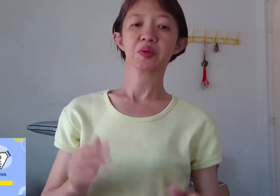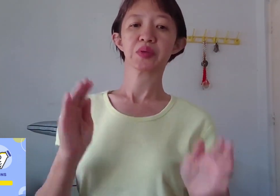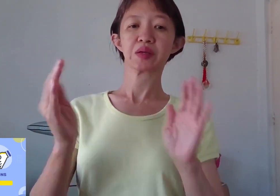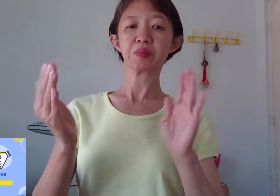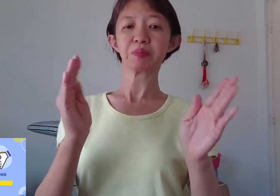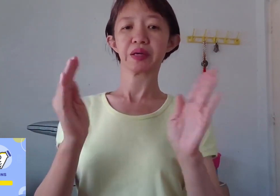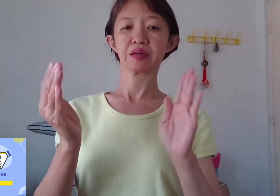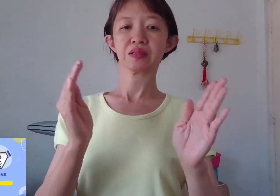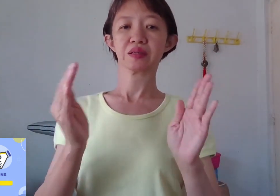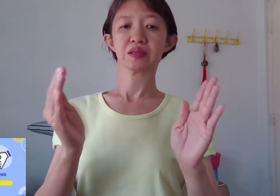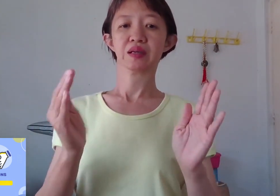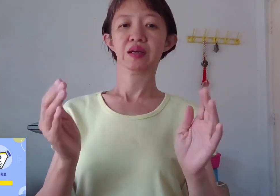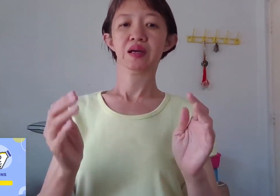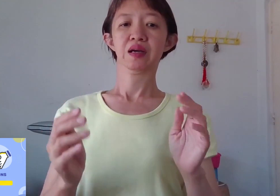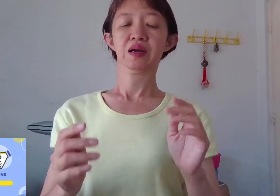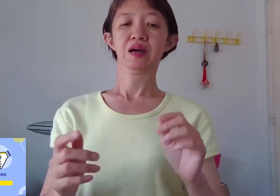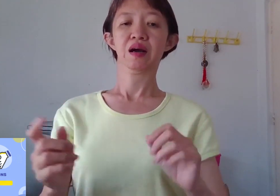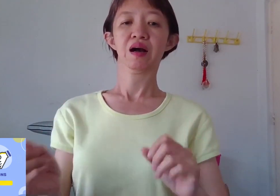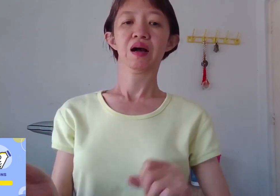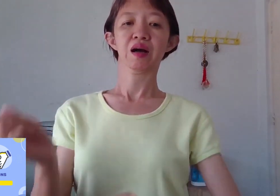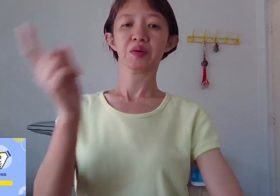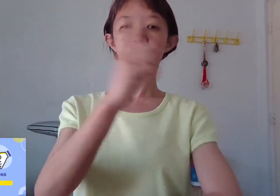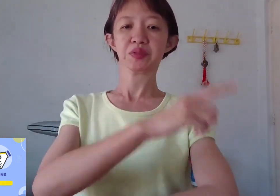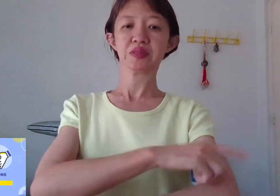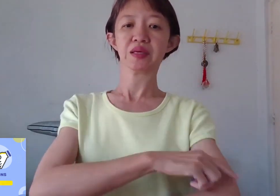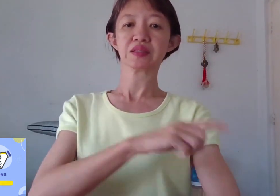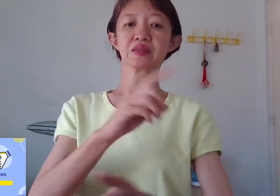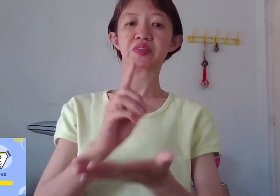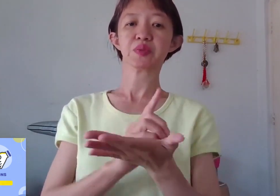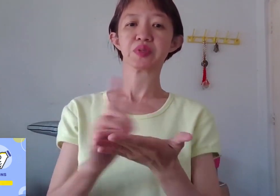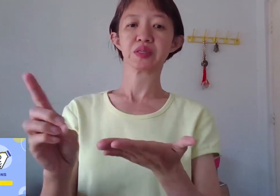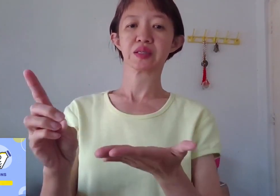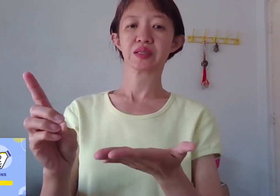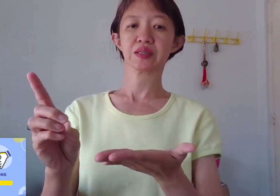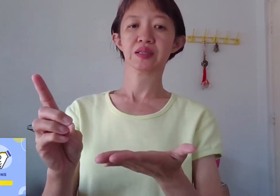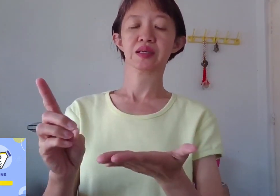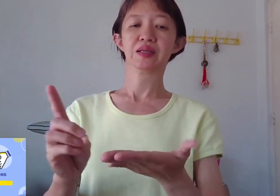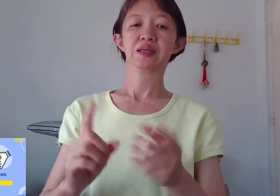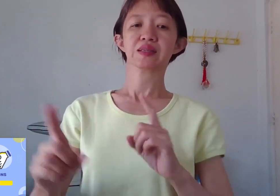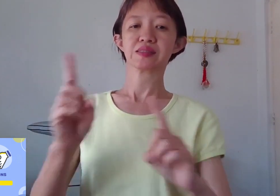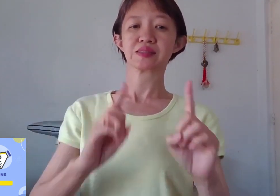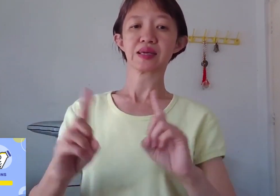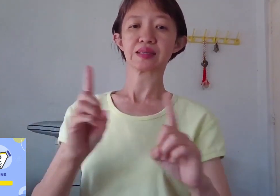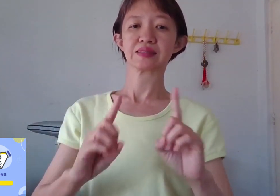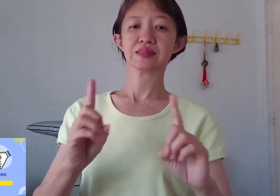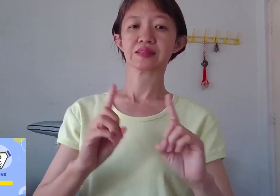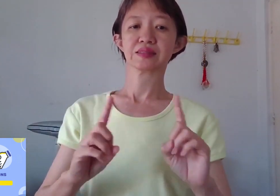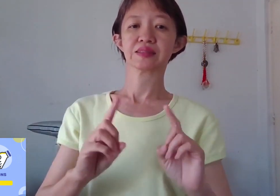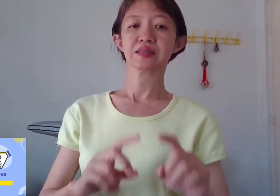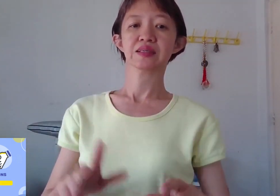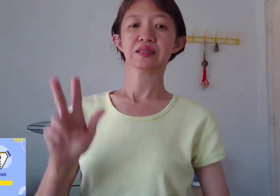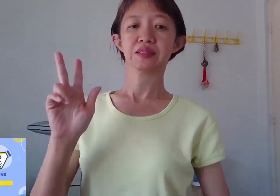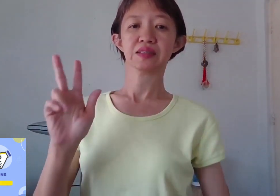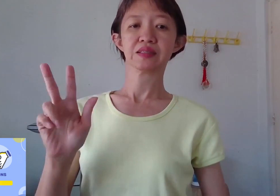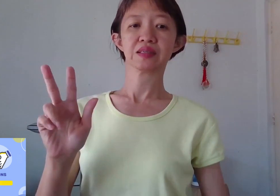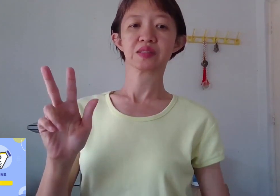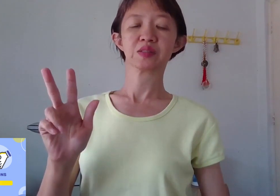We'll compare how days of the week is signed in the